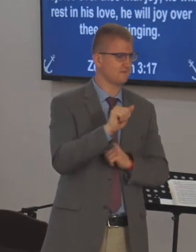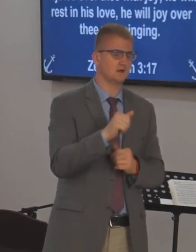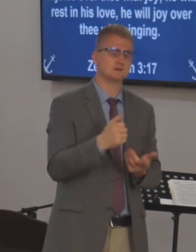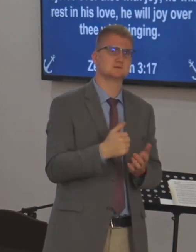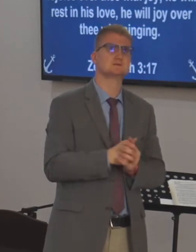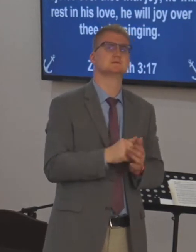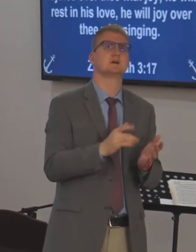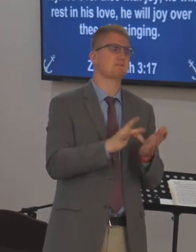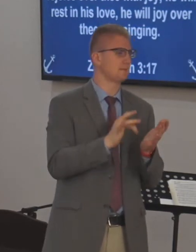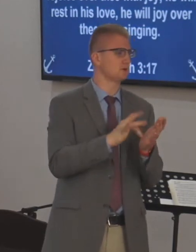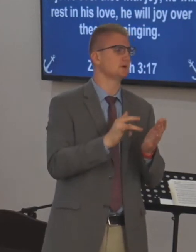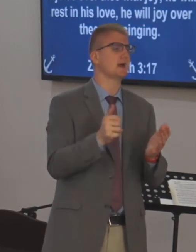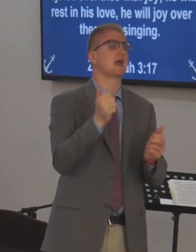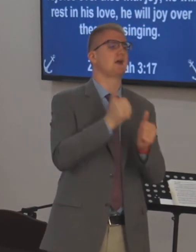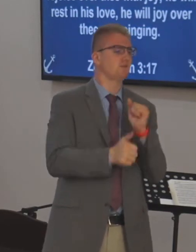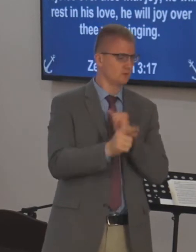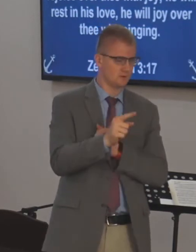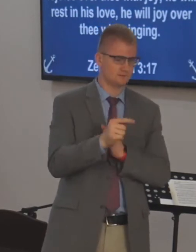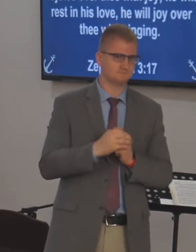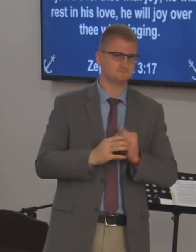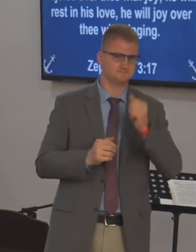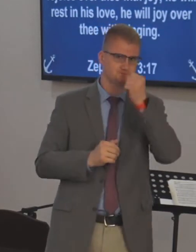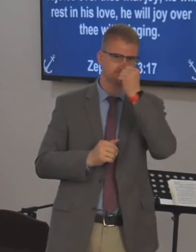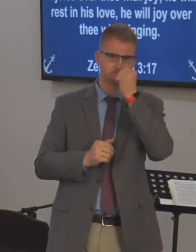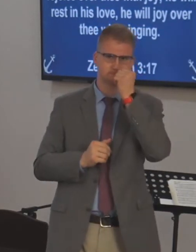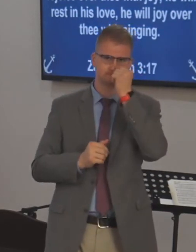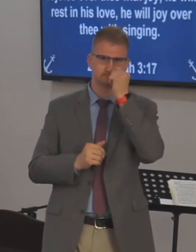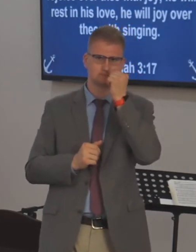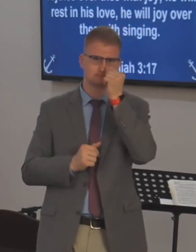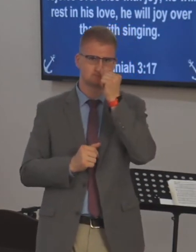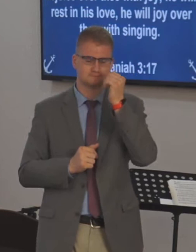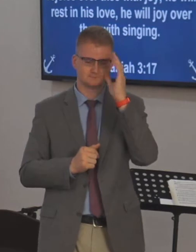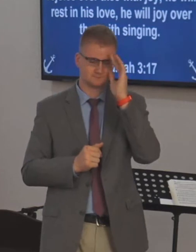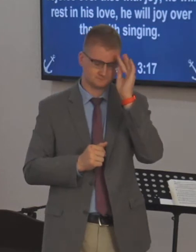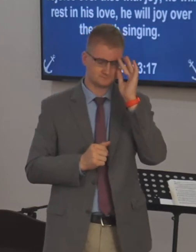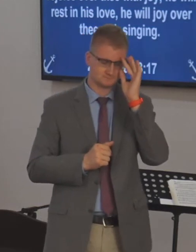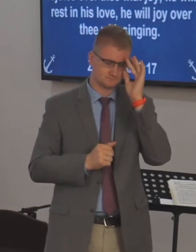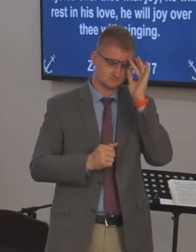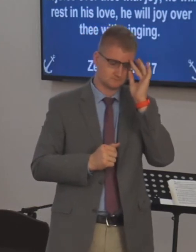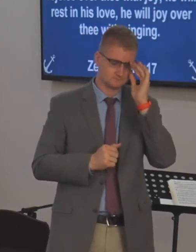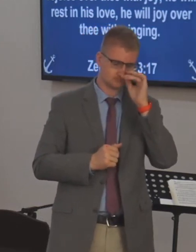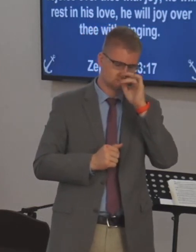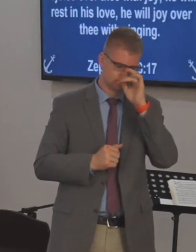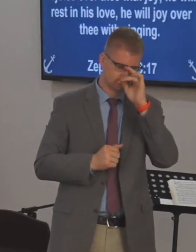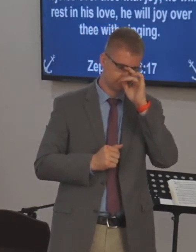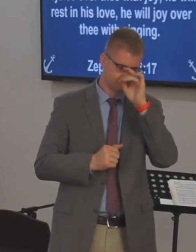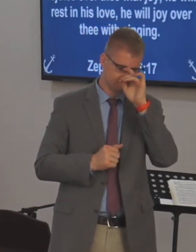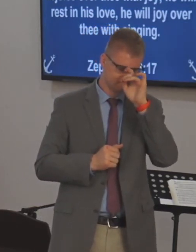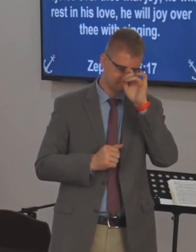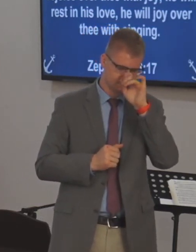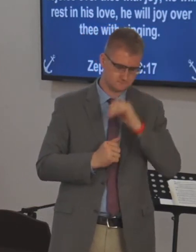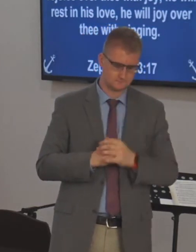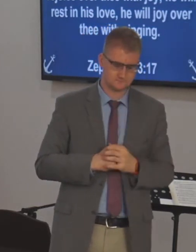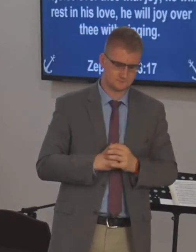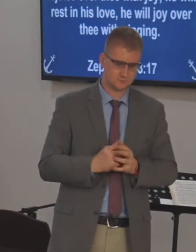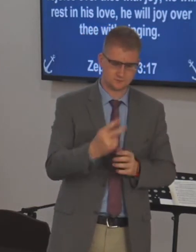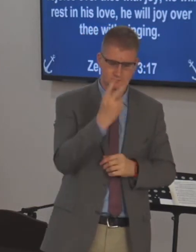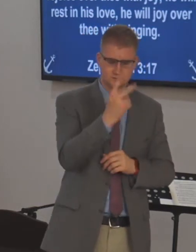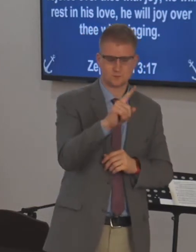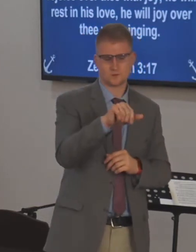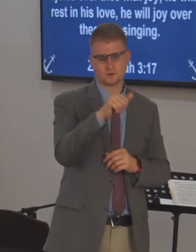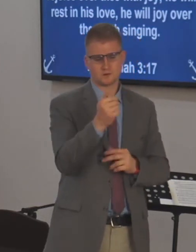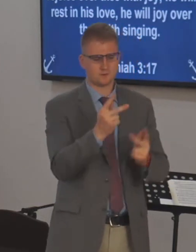happens. It just makes things come alive. Well, just again, I want to take you one other